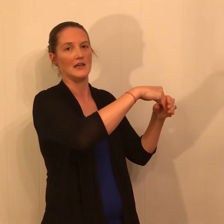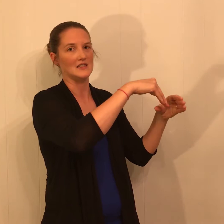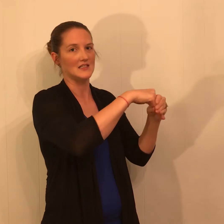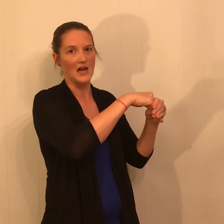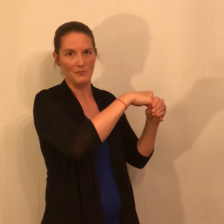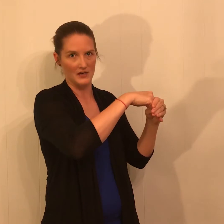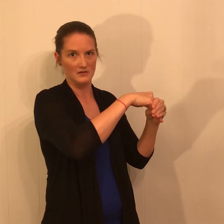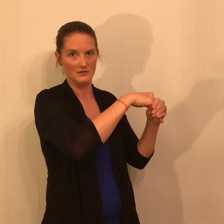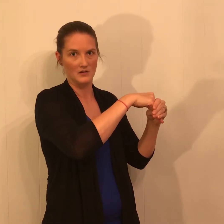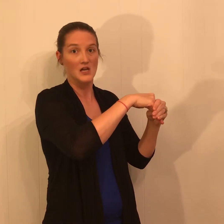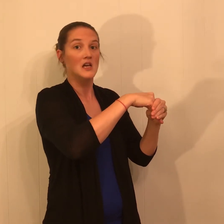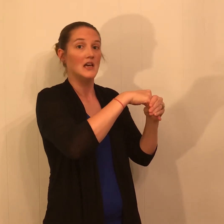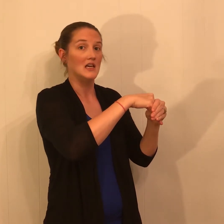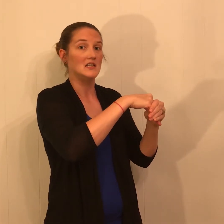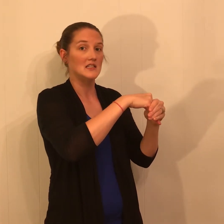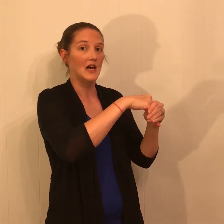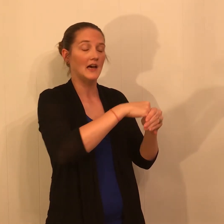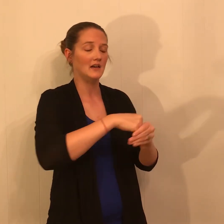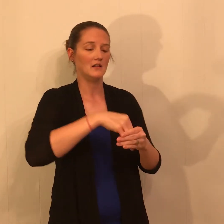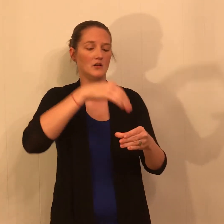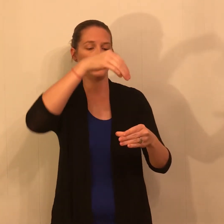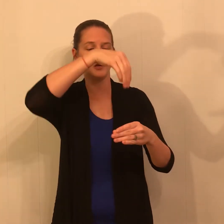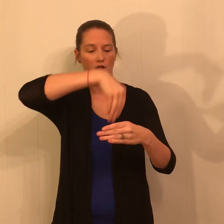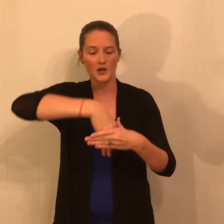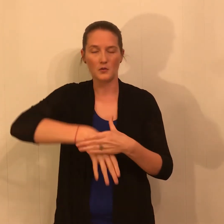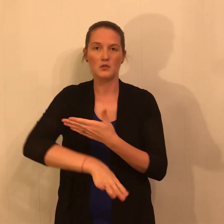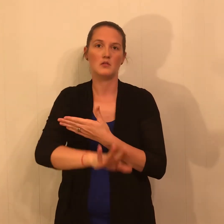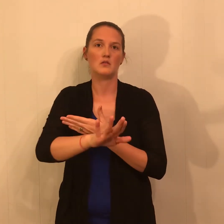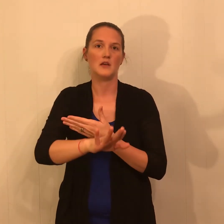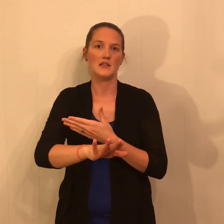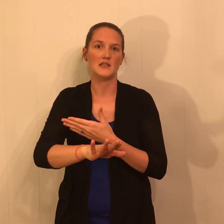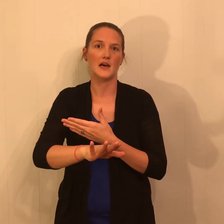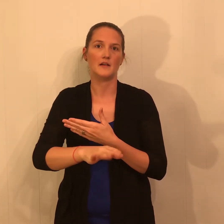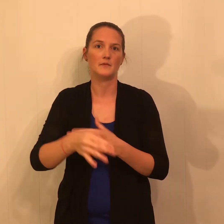It's stopping. Inside, you're going to go inside.